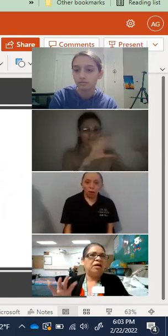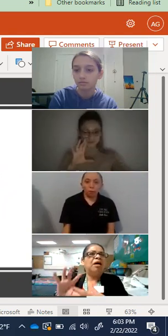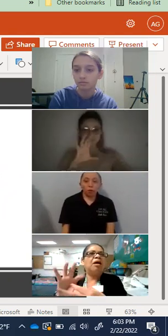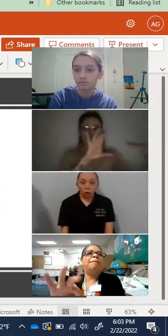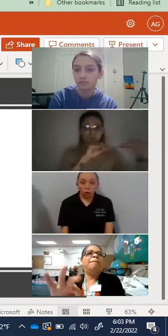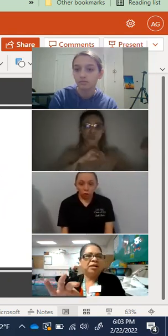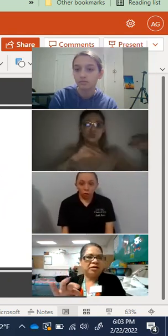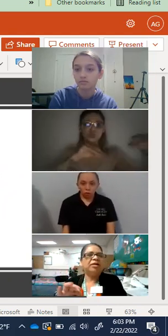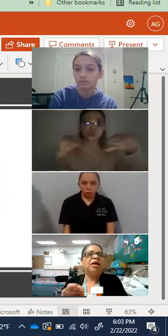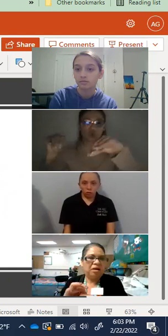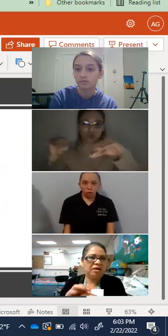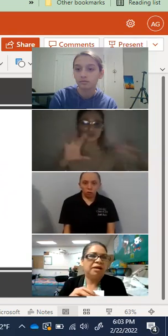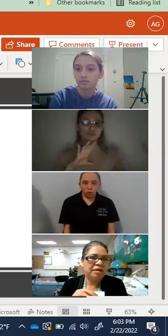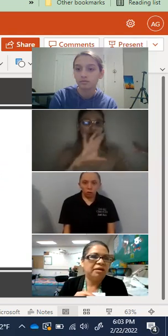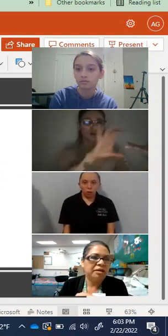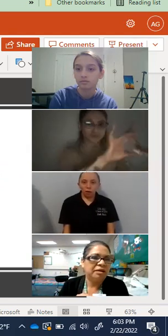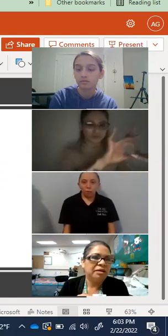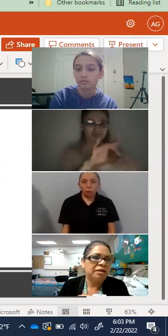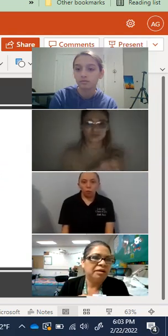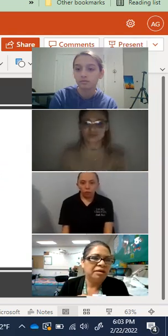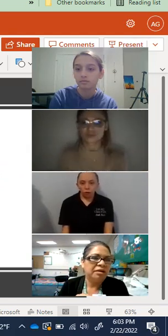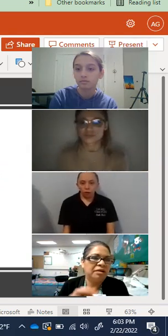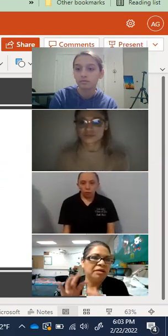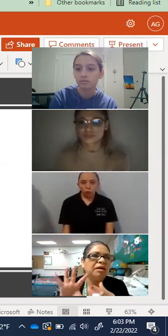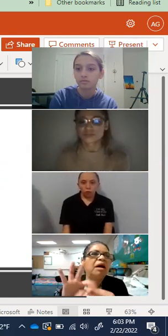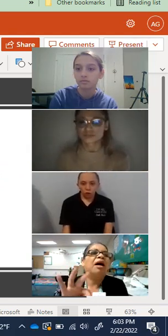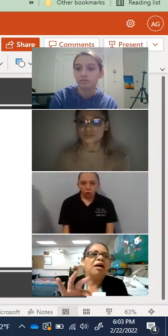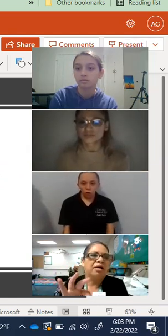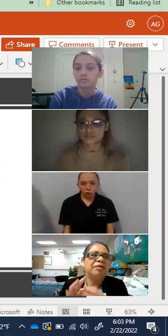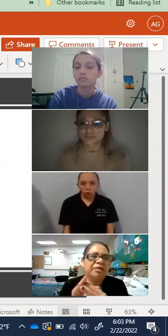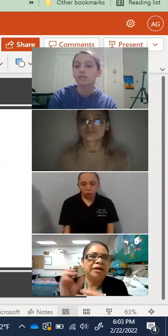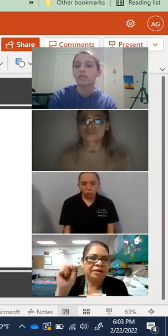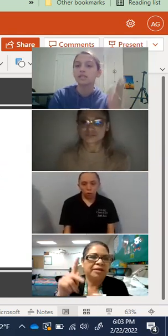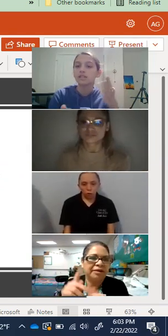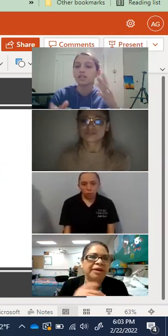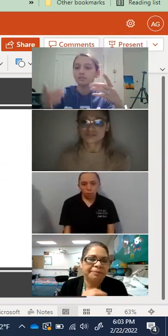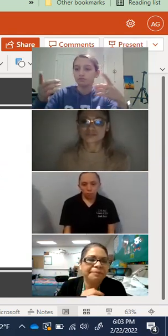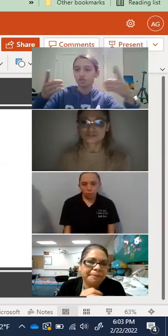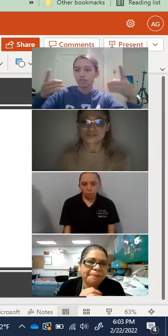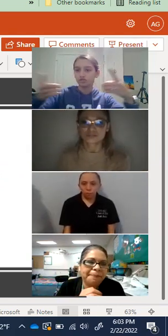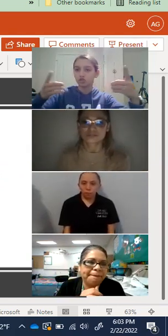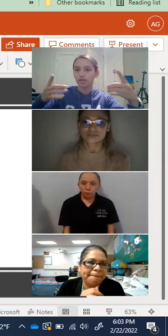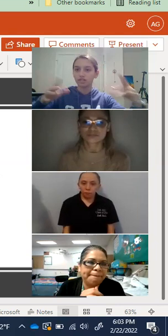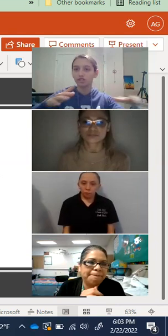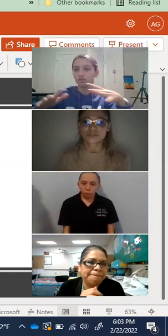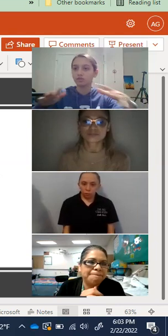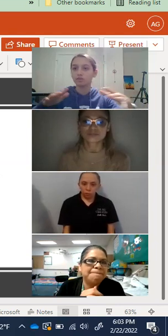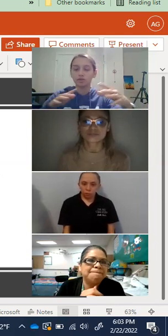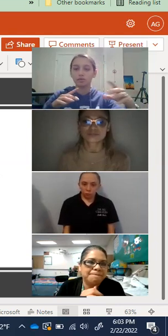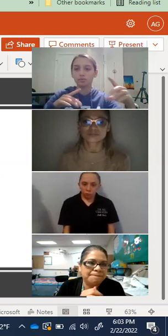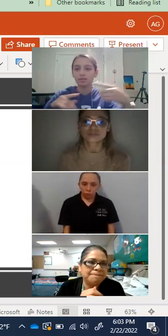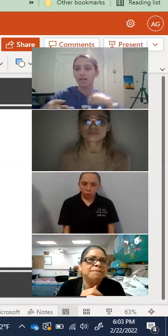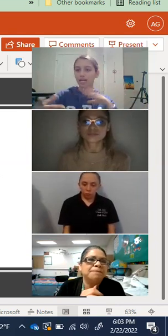So I belong. Belong. Oh, okay. So it moves, your hands move. Okay. It's Okay. kind of like